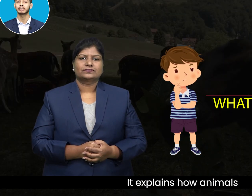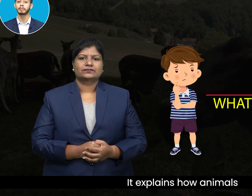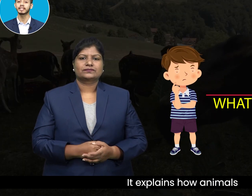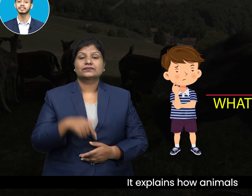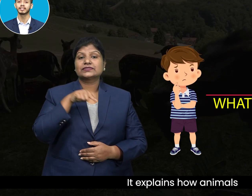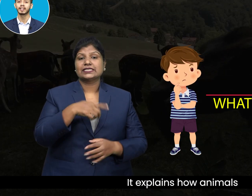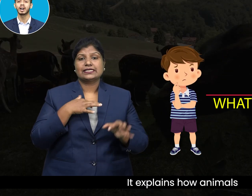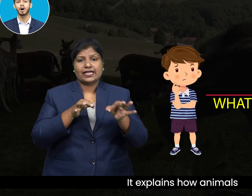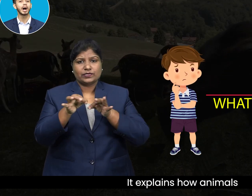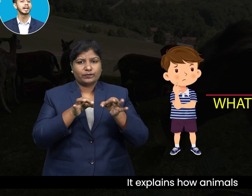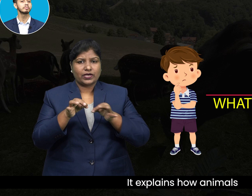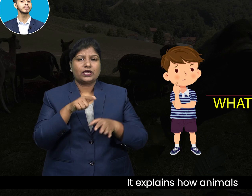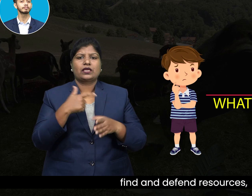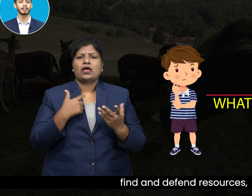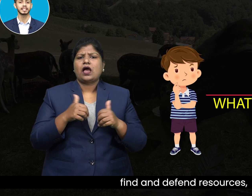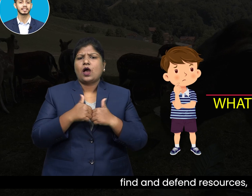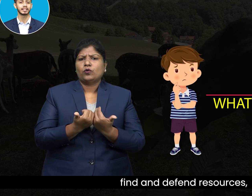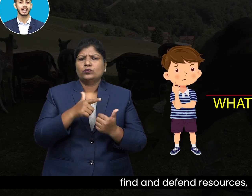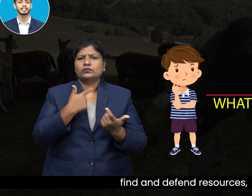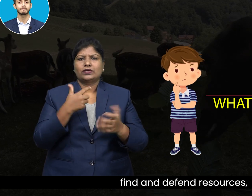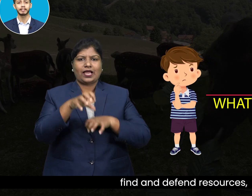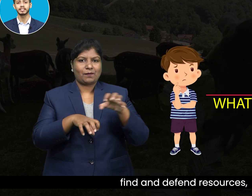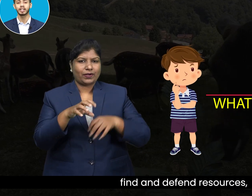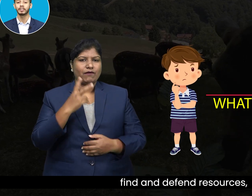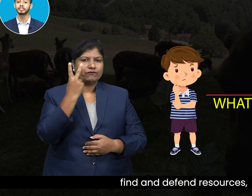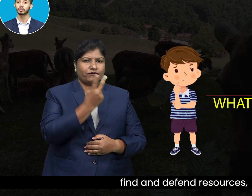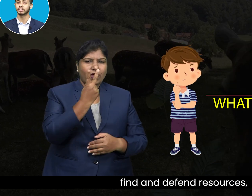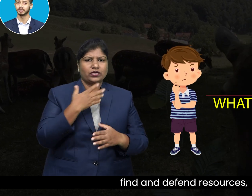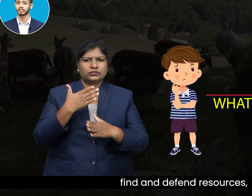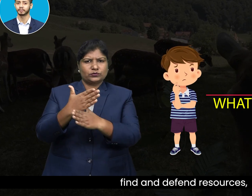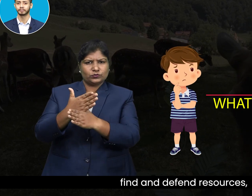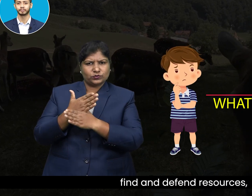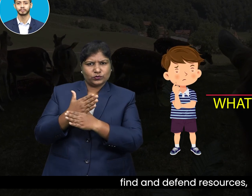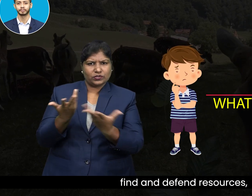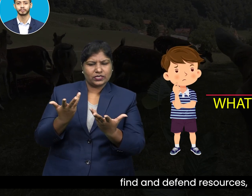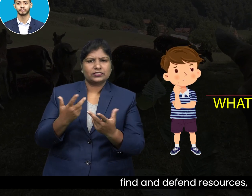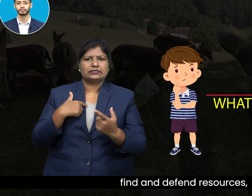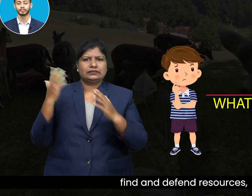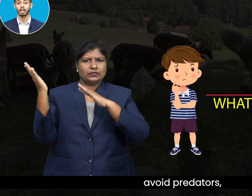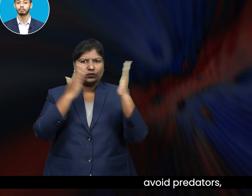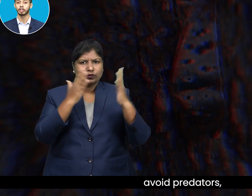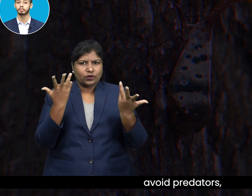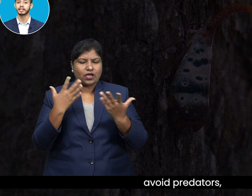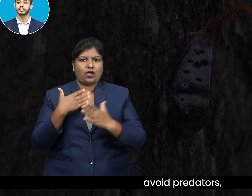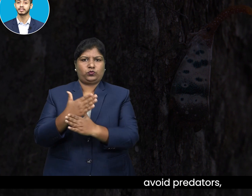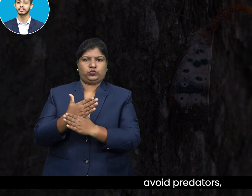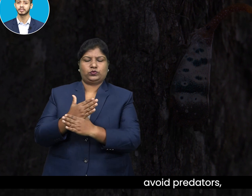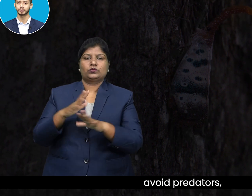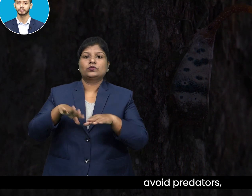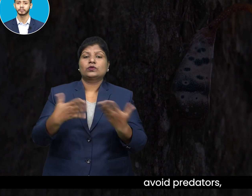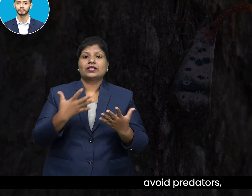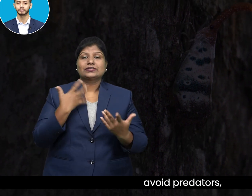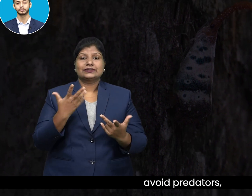It explains how animals find and defend resources, avoid